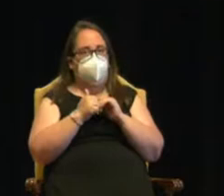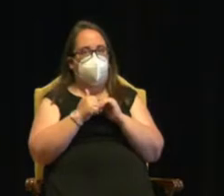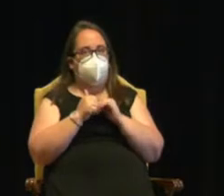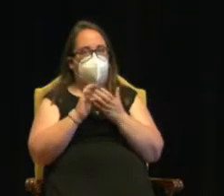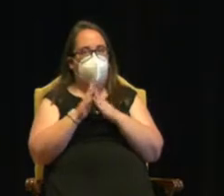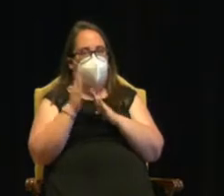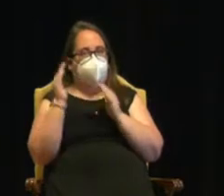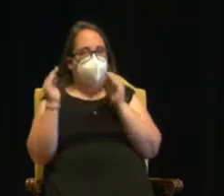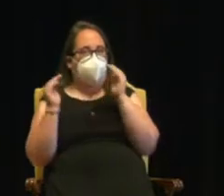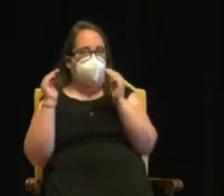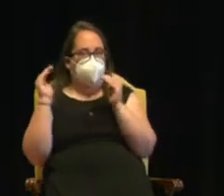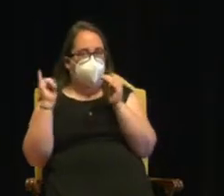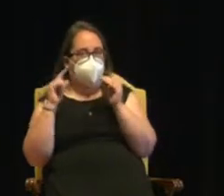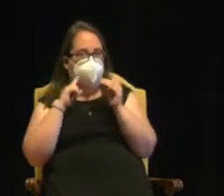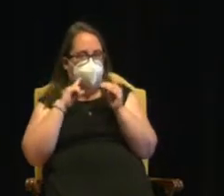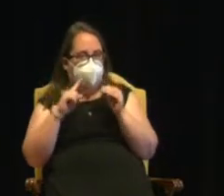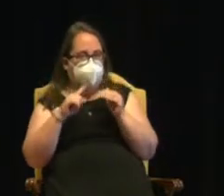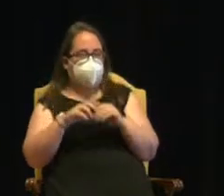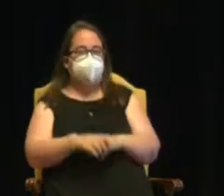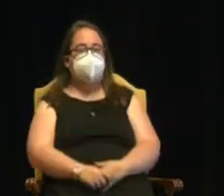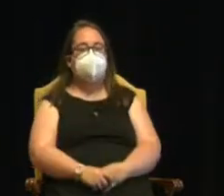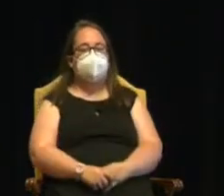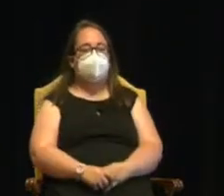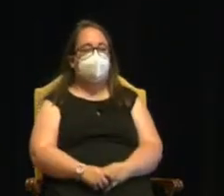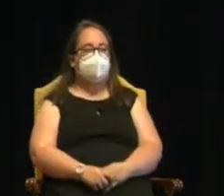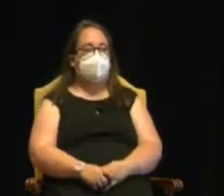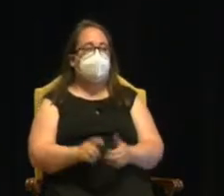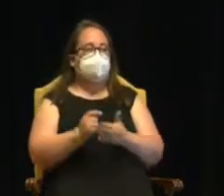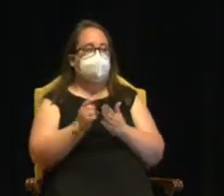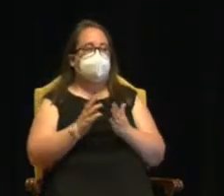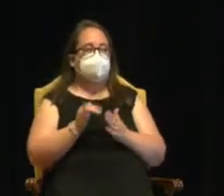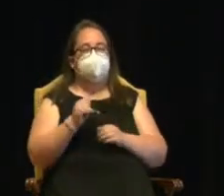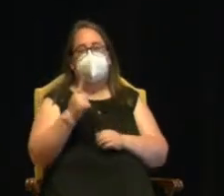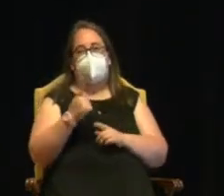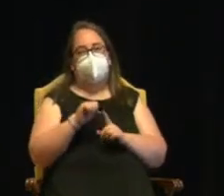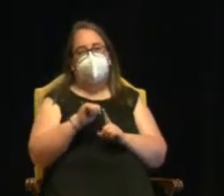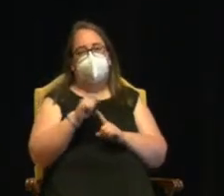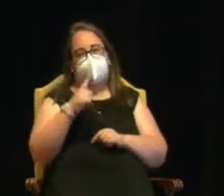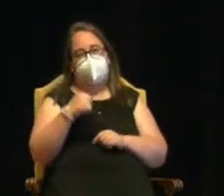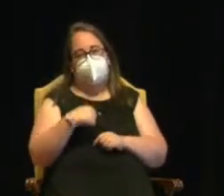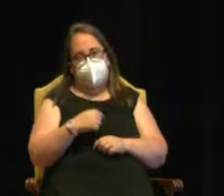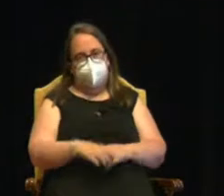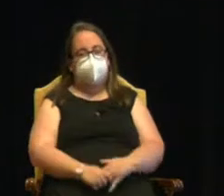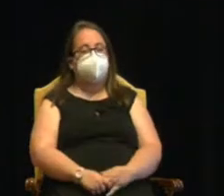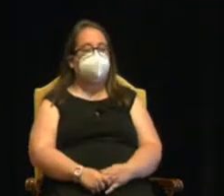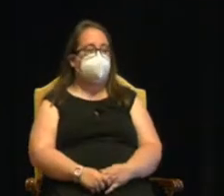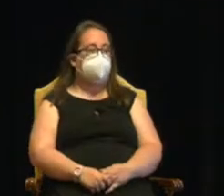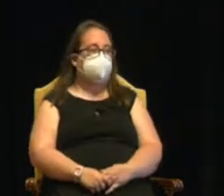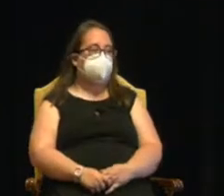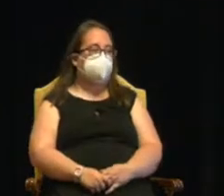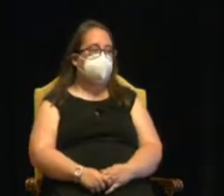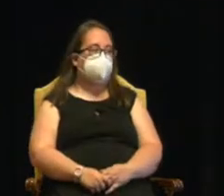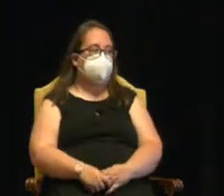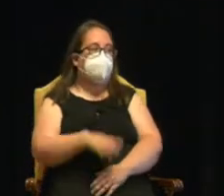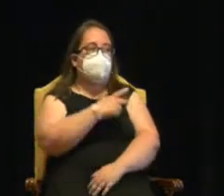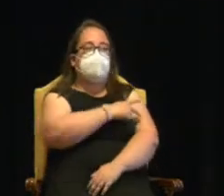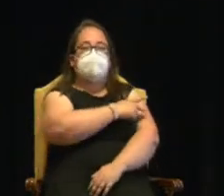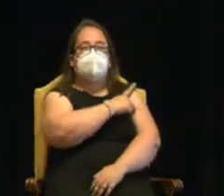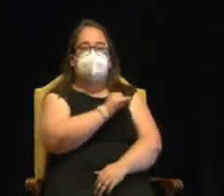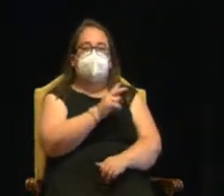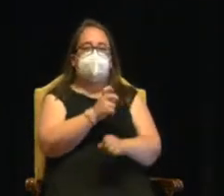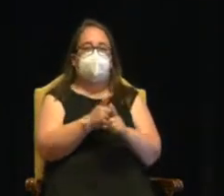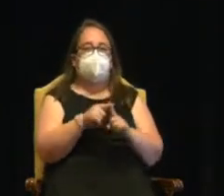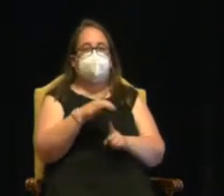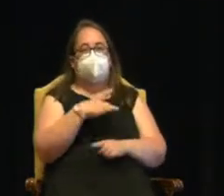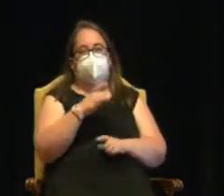the adult that he is. And as a therapist, that was always the trick for me. The patient that was difficult to like as